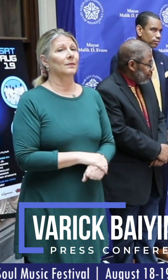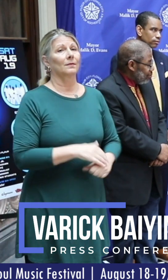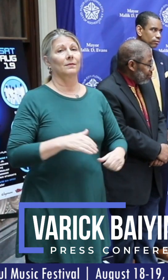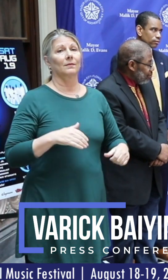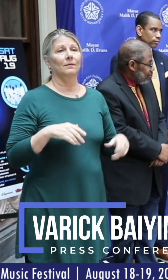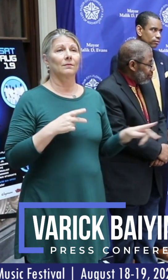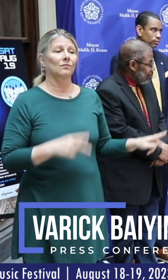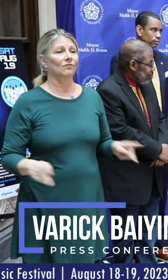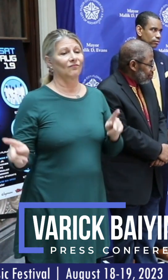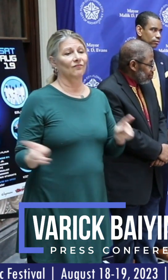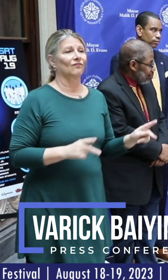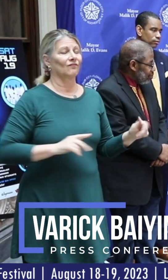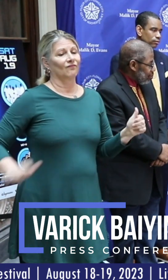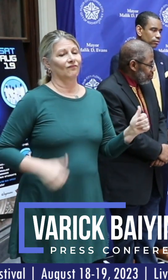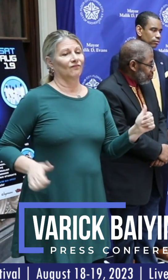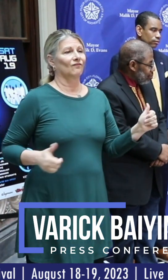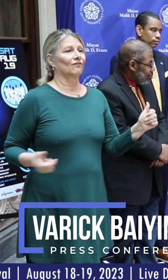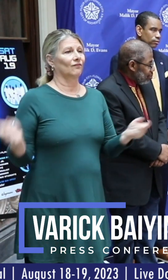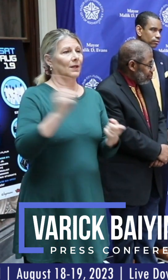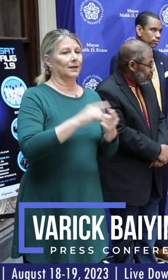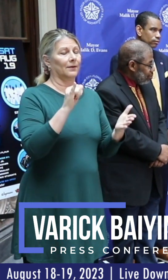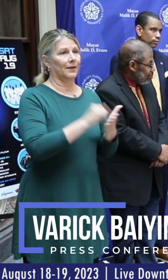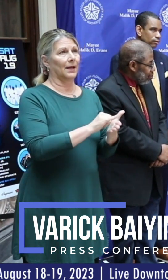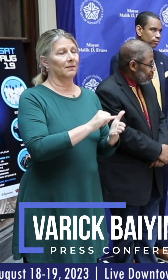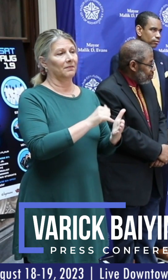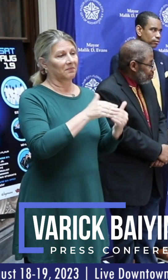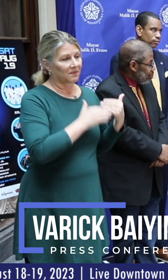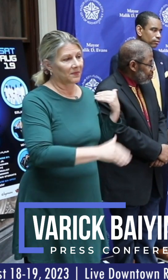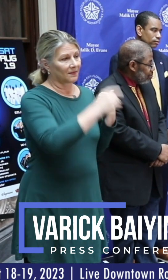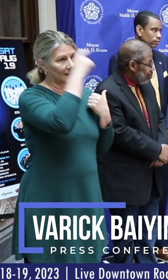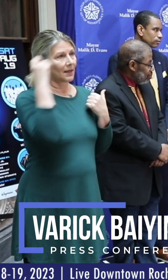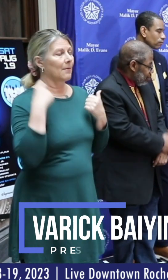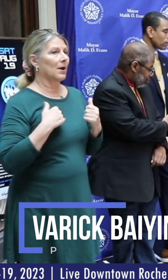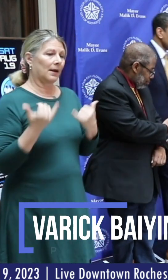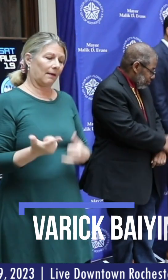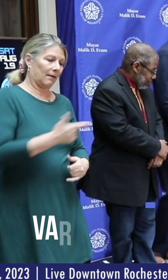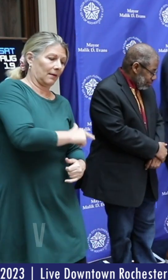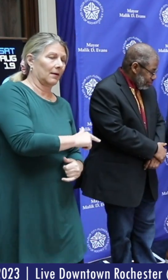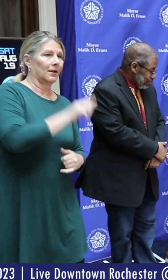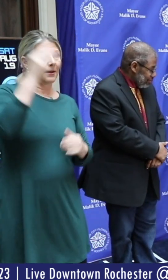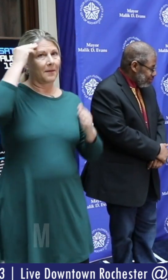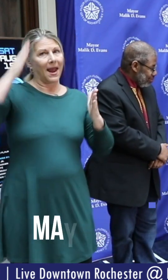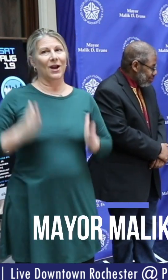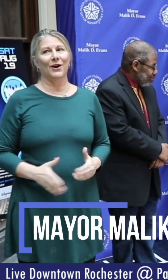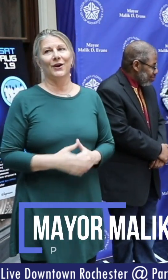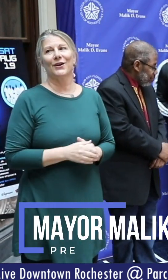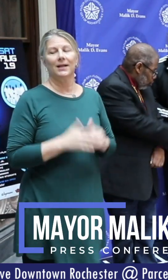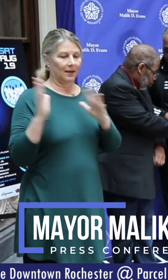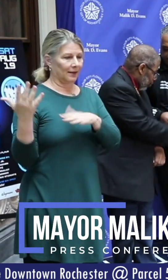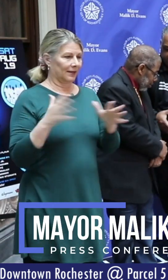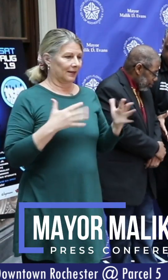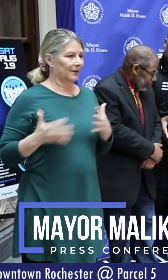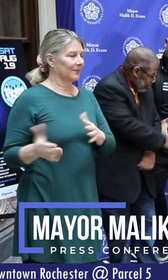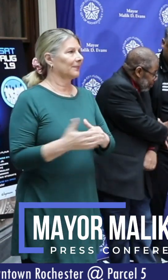party all the way leading up to it all summer long. And I'll pass the mic back to the mayor. Yes,